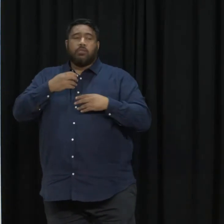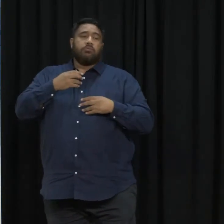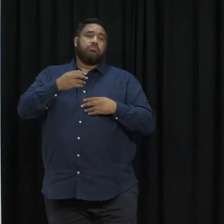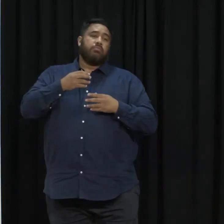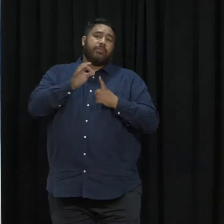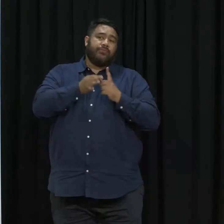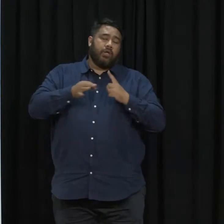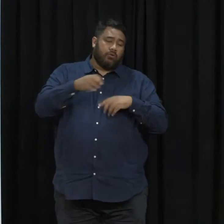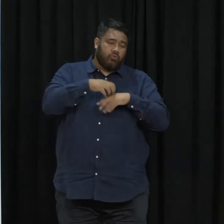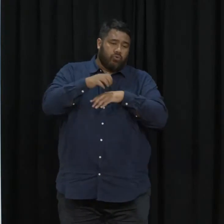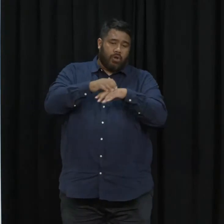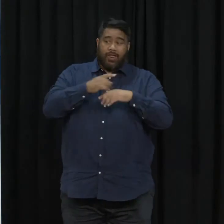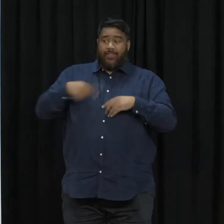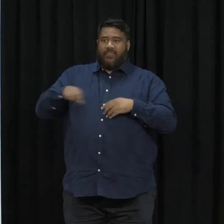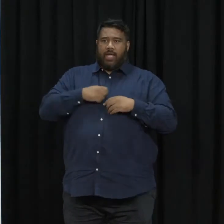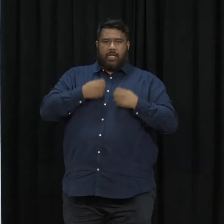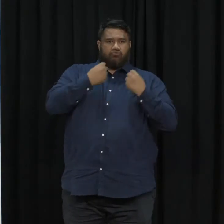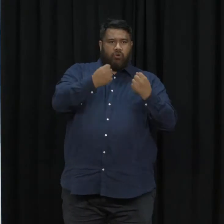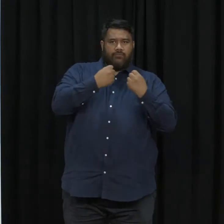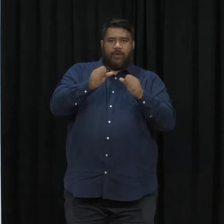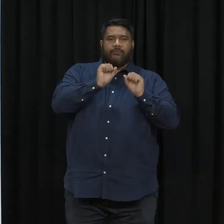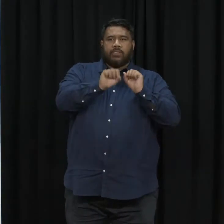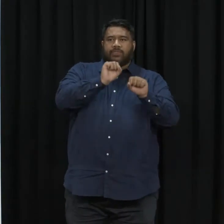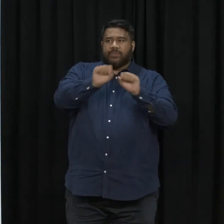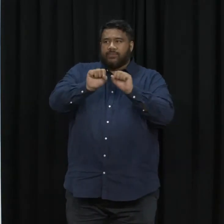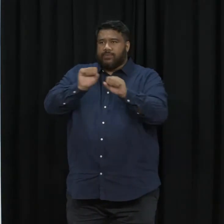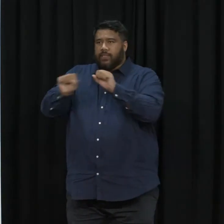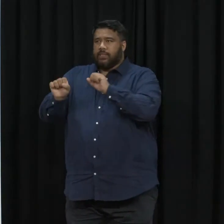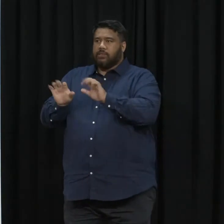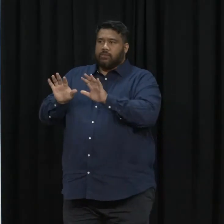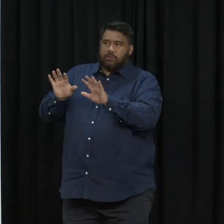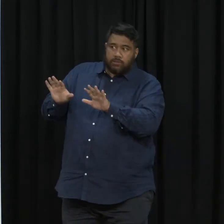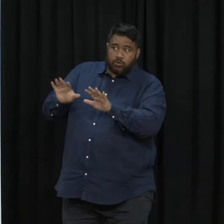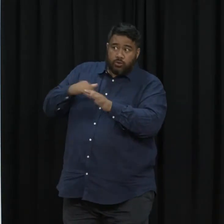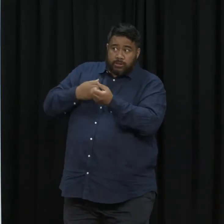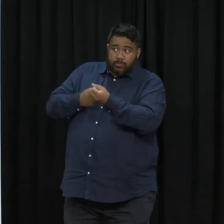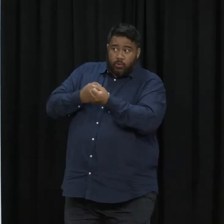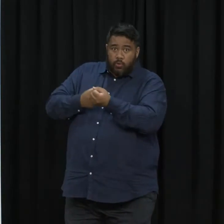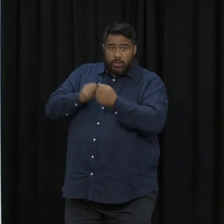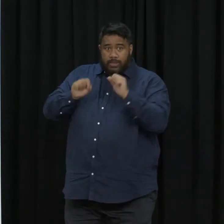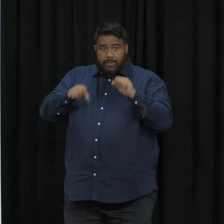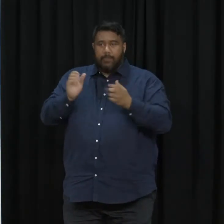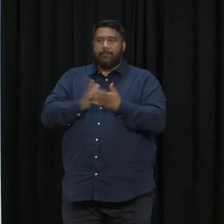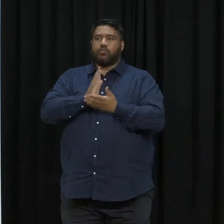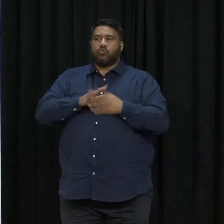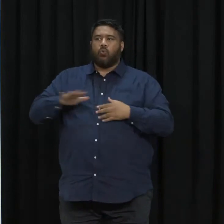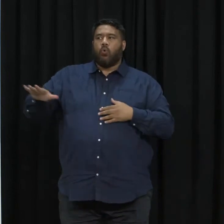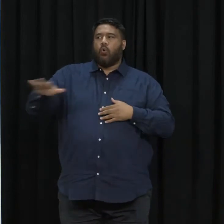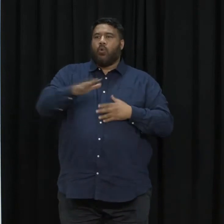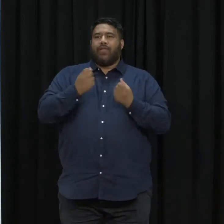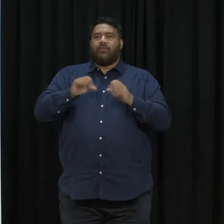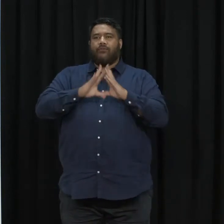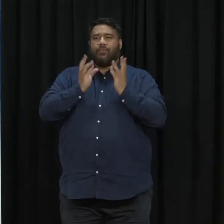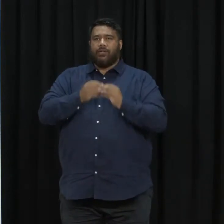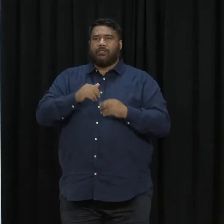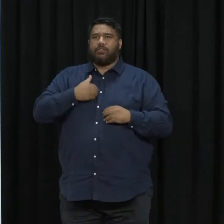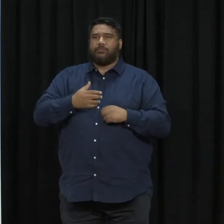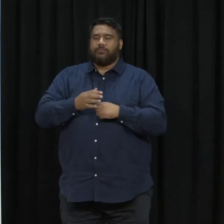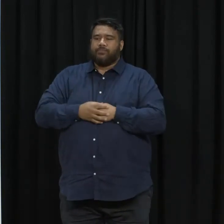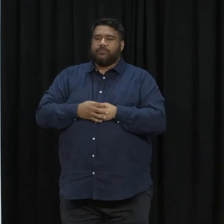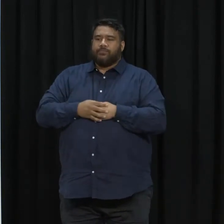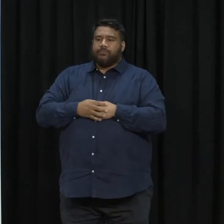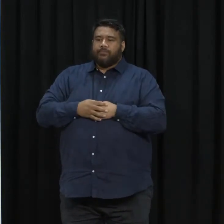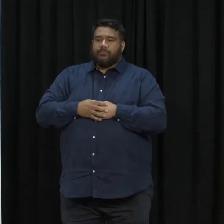visiting homes of people isolating where they may need support and making sure they have everything they need to